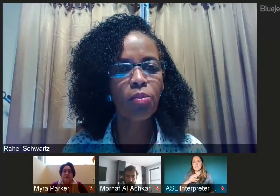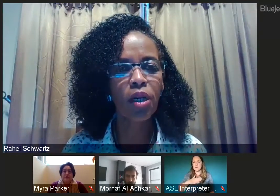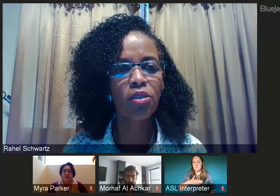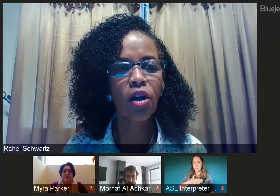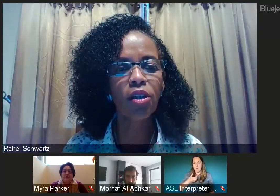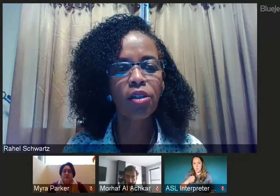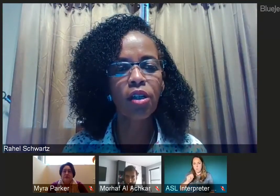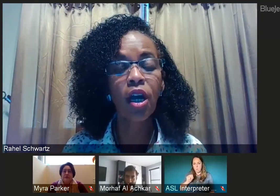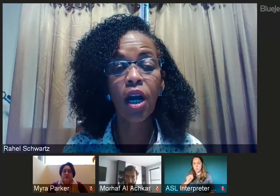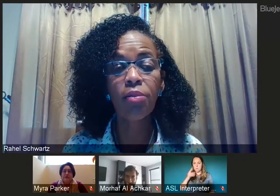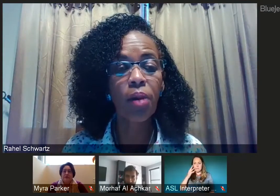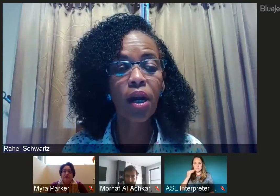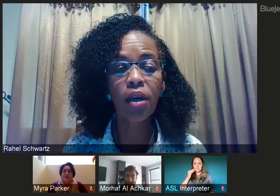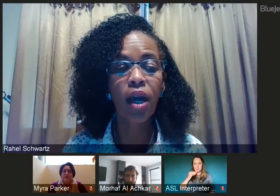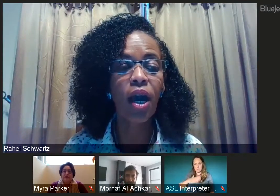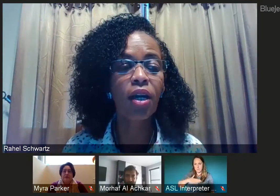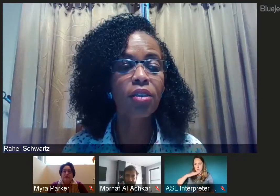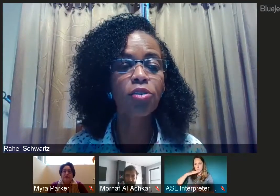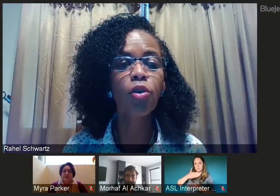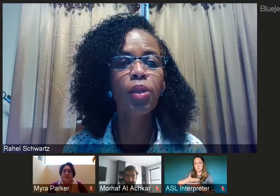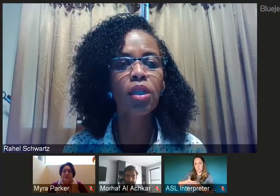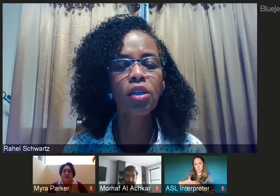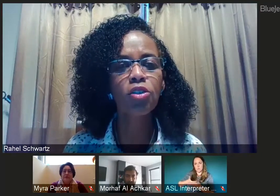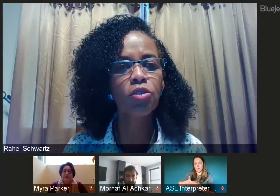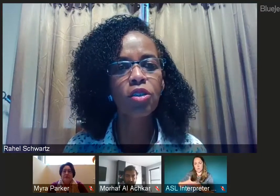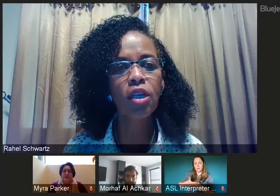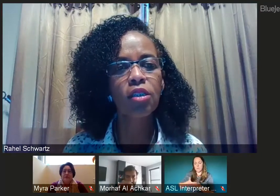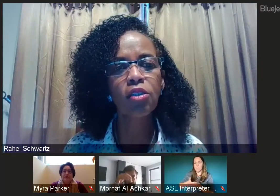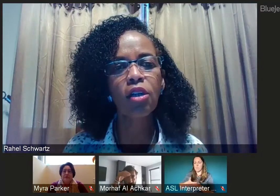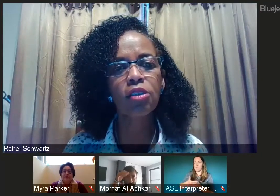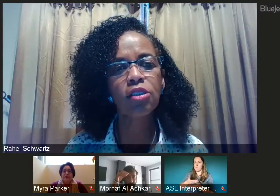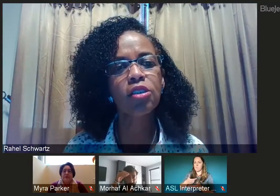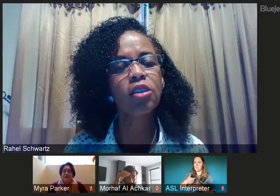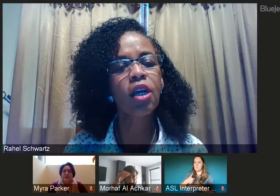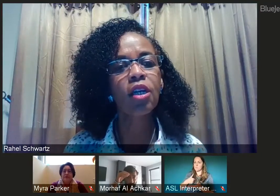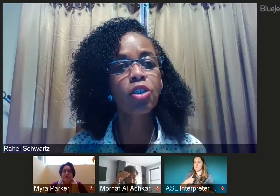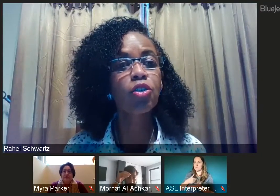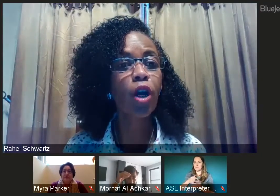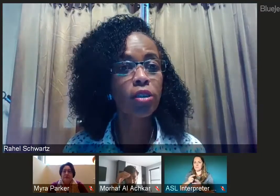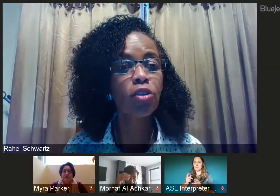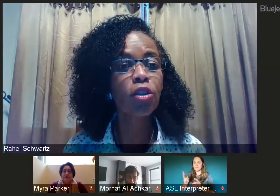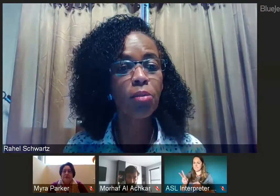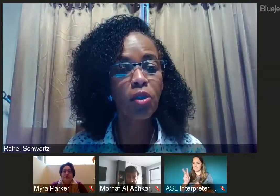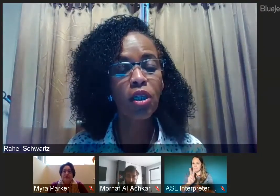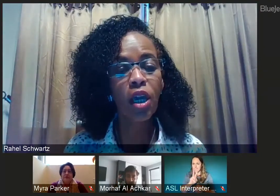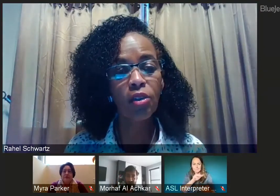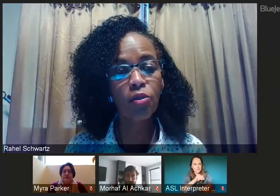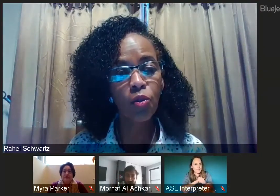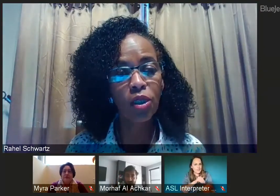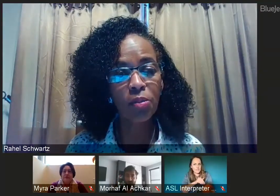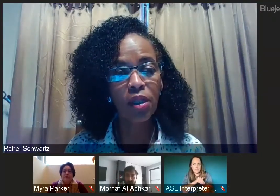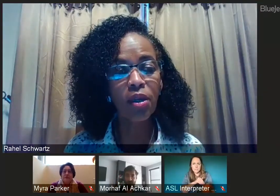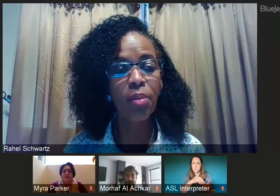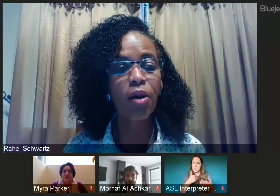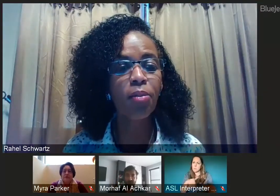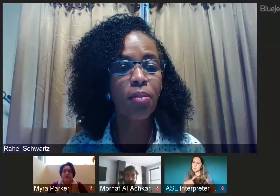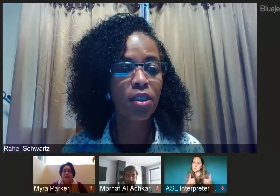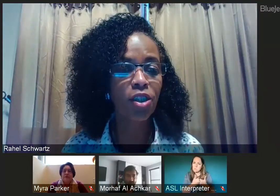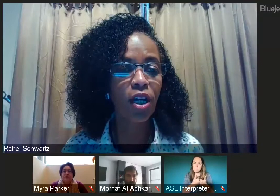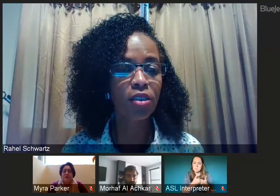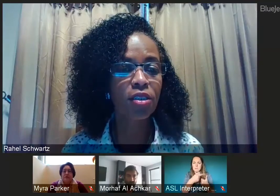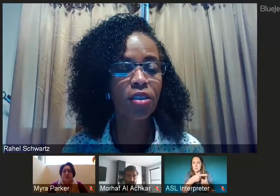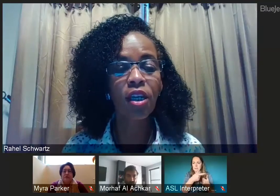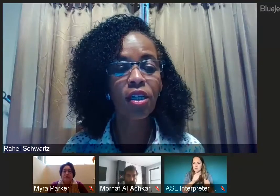journey with my daughter, I had so many issues at the doctors trying to communicate with me about